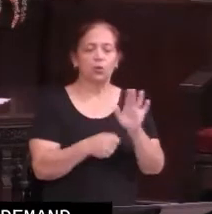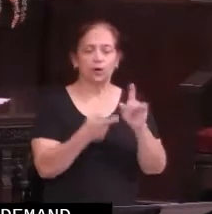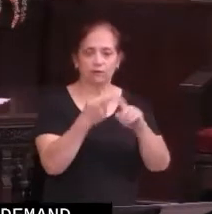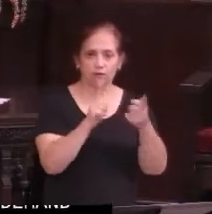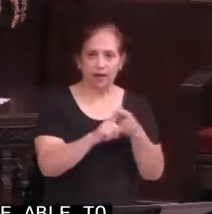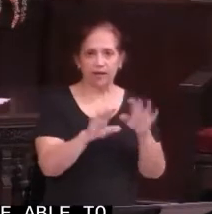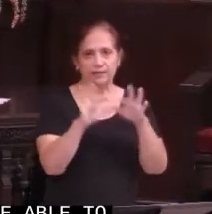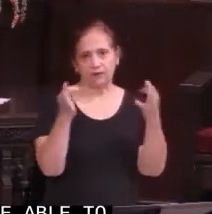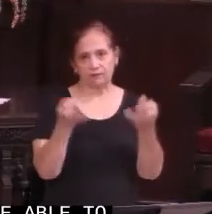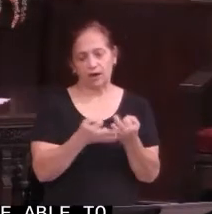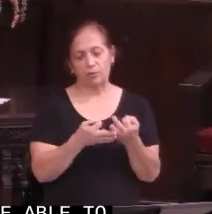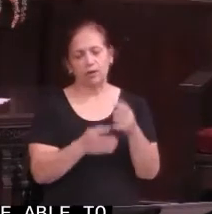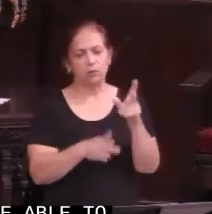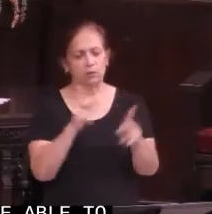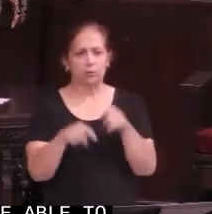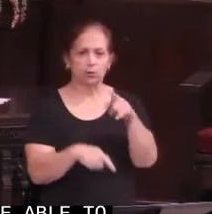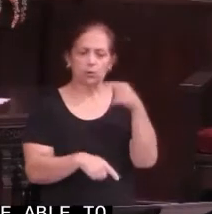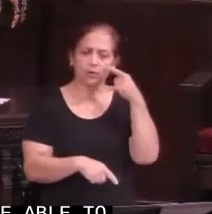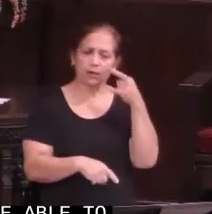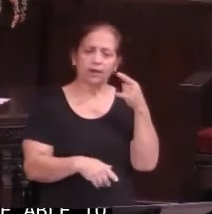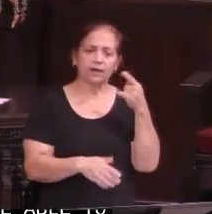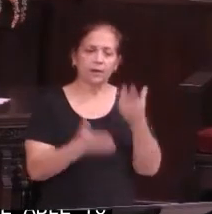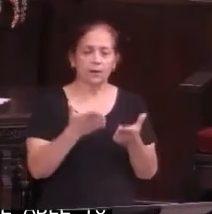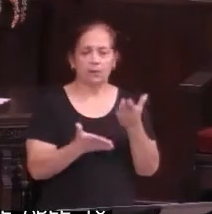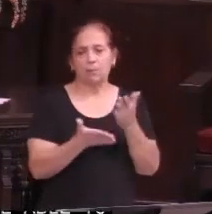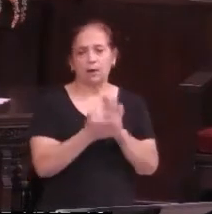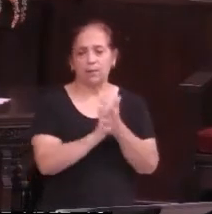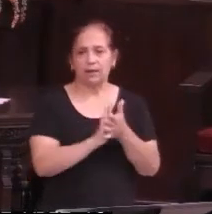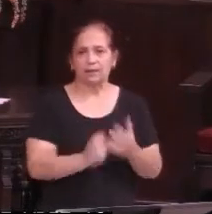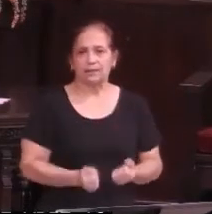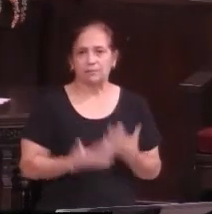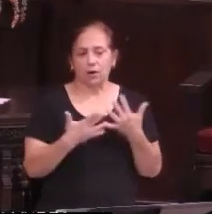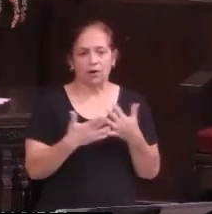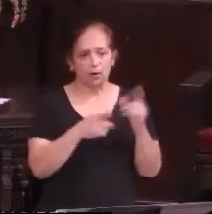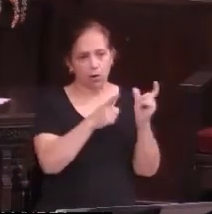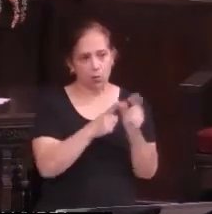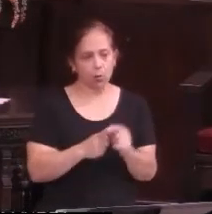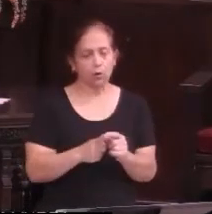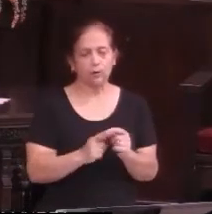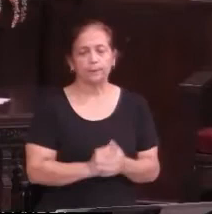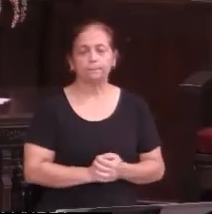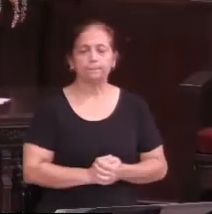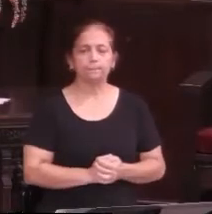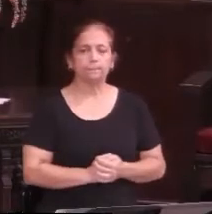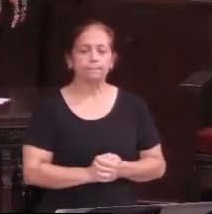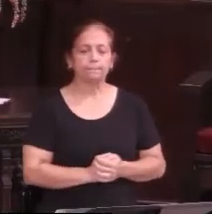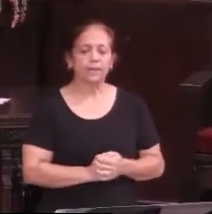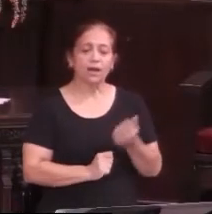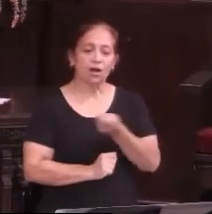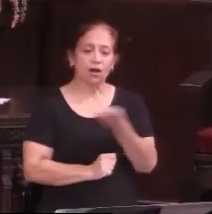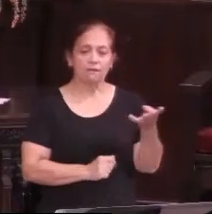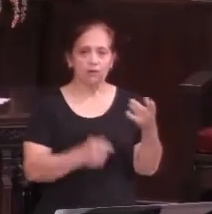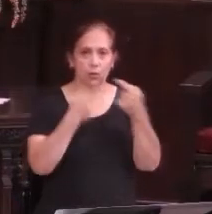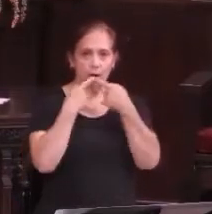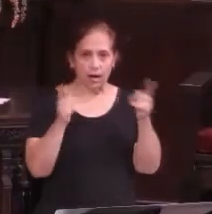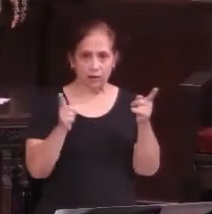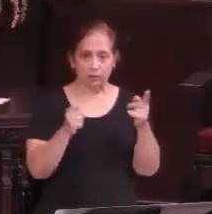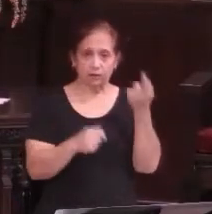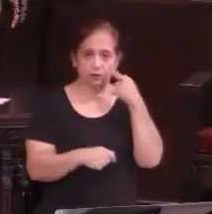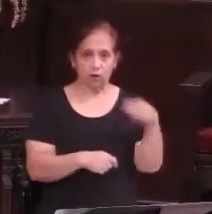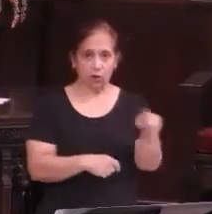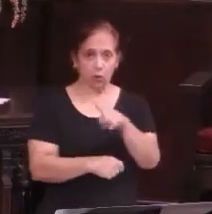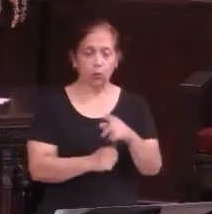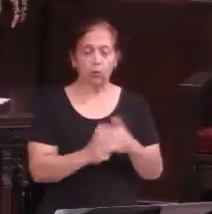family, those who you think might be inspired by a word. A couple of announcements for